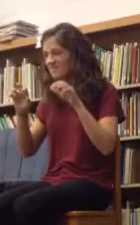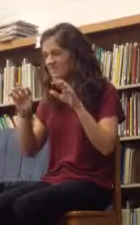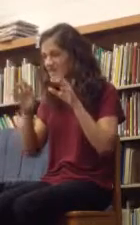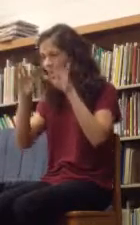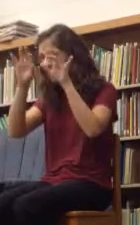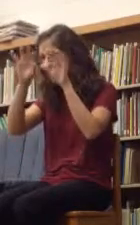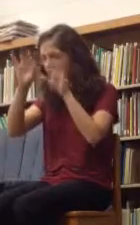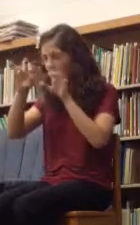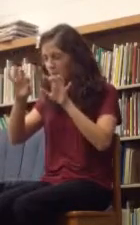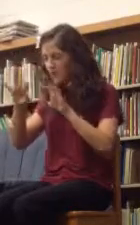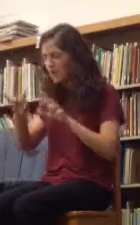wrinkled.